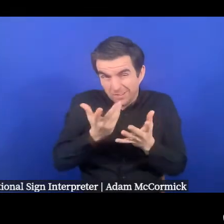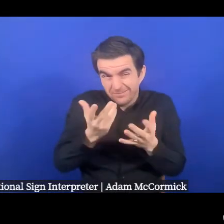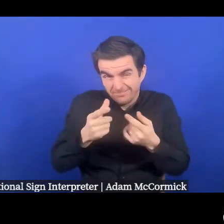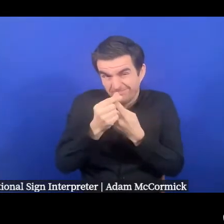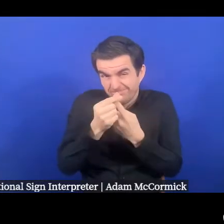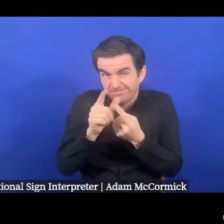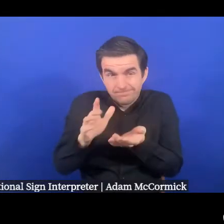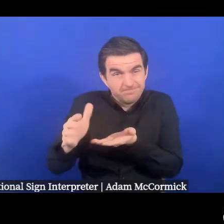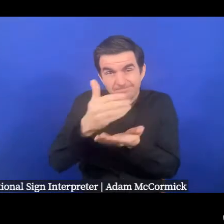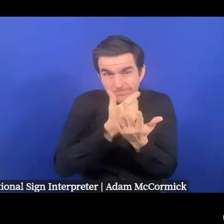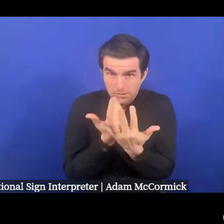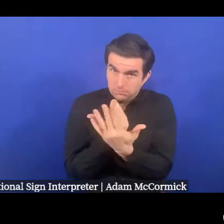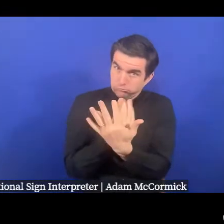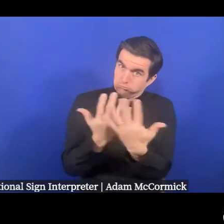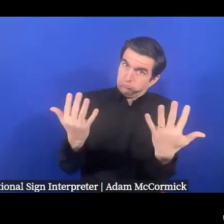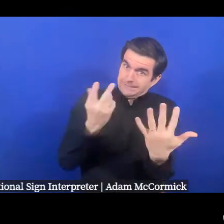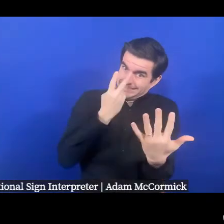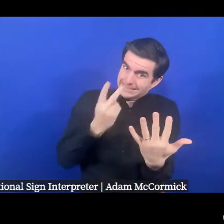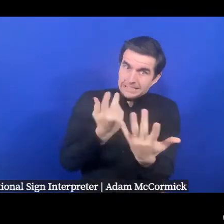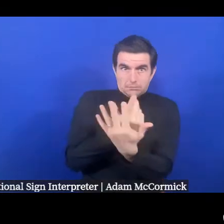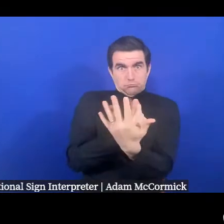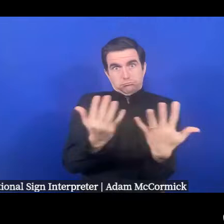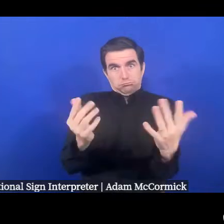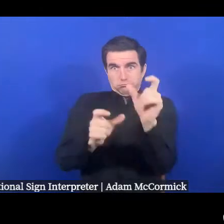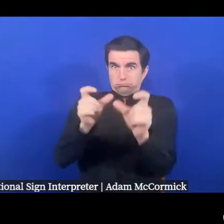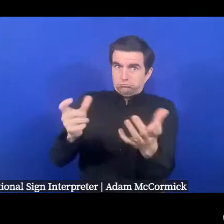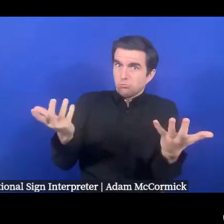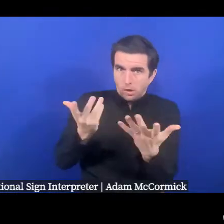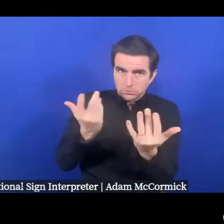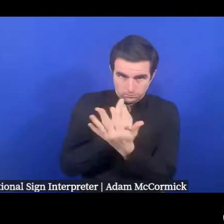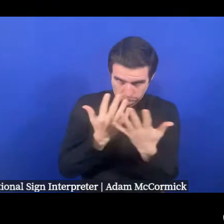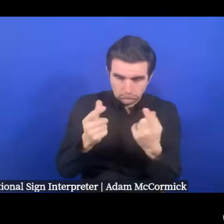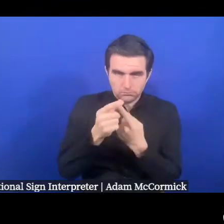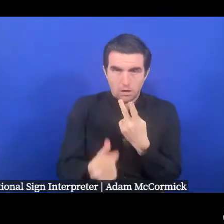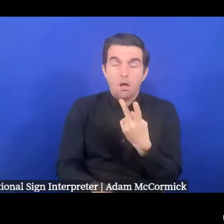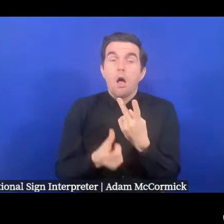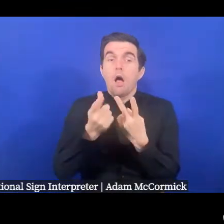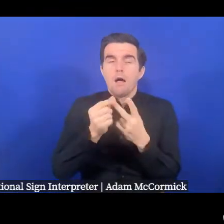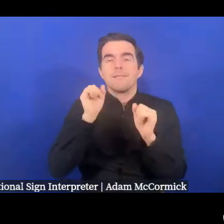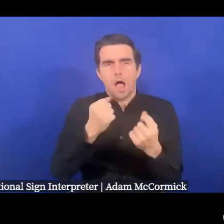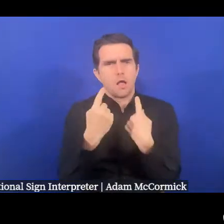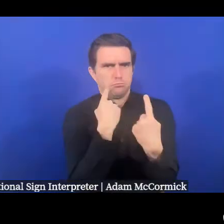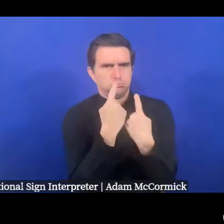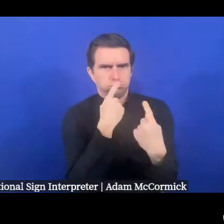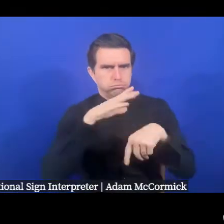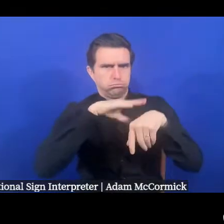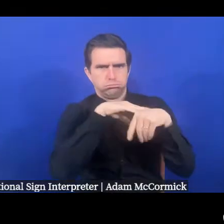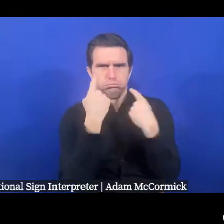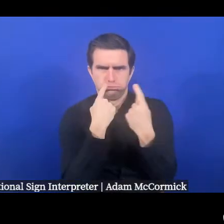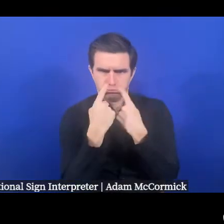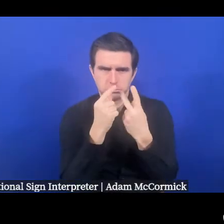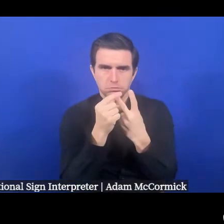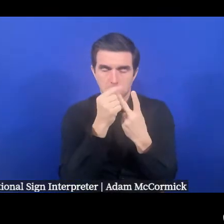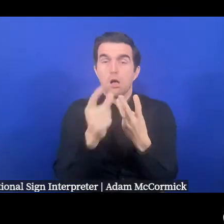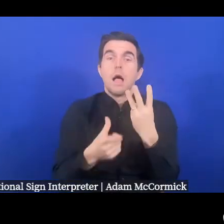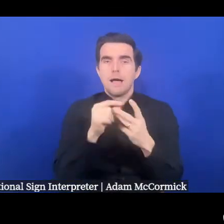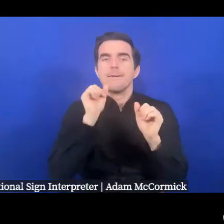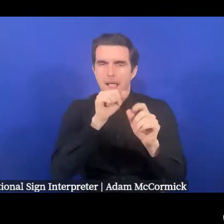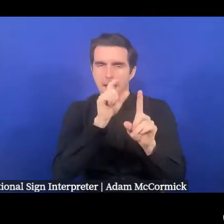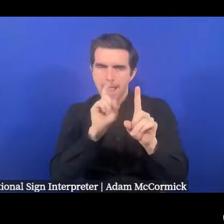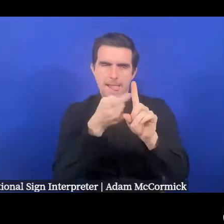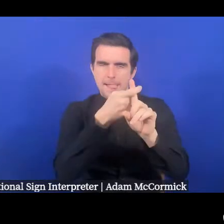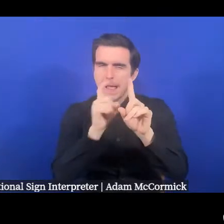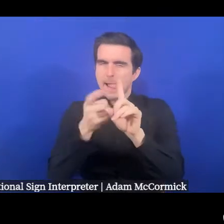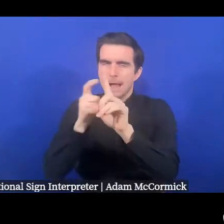the effectiveness of the work of this woman that are already leading, because of course you're going to have a lot of women leading here and there, and you can